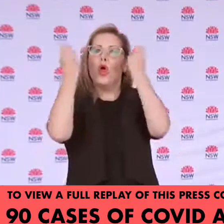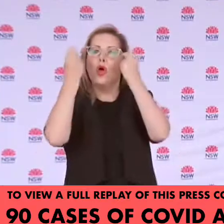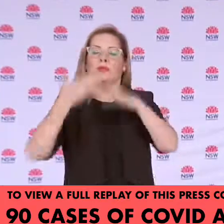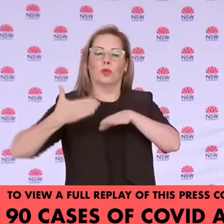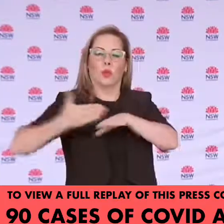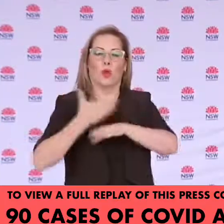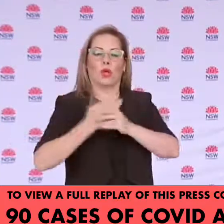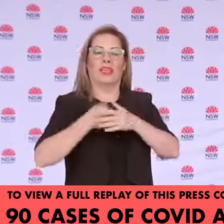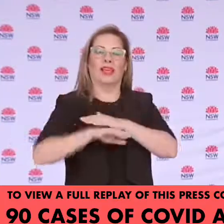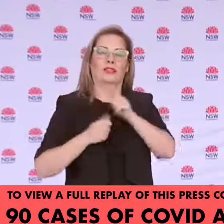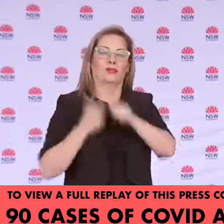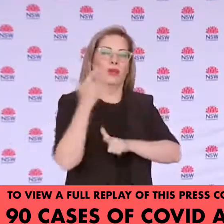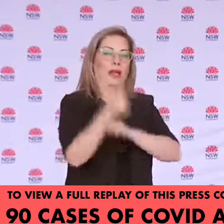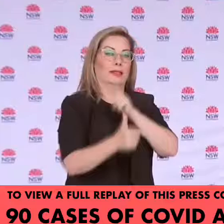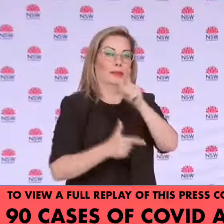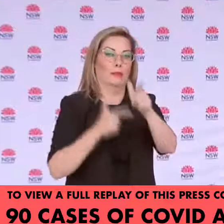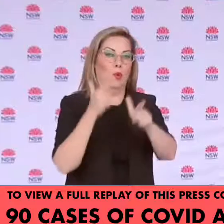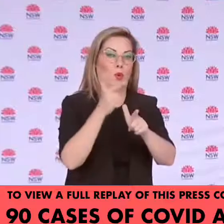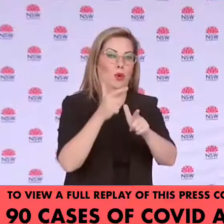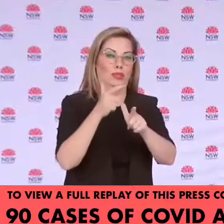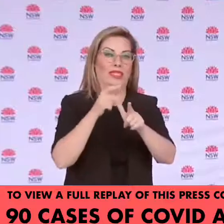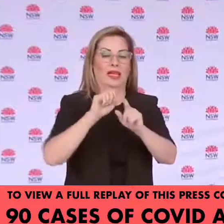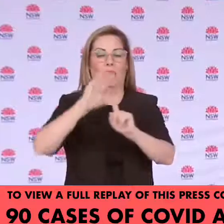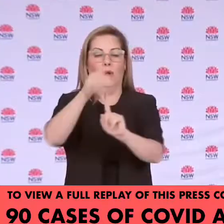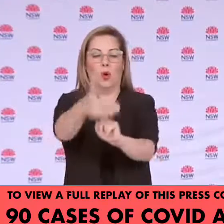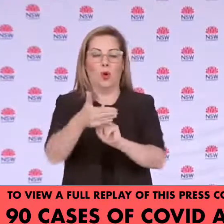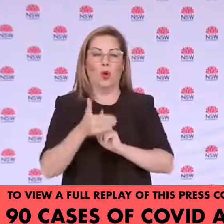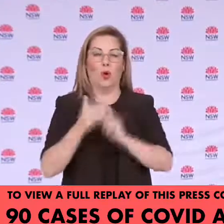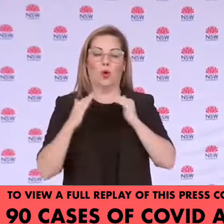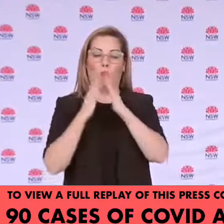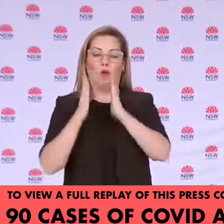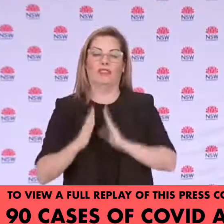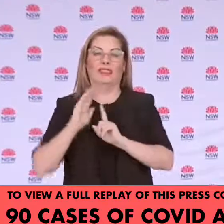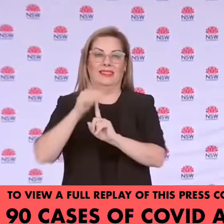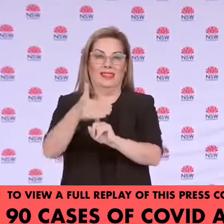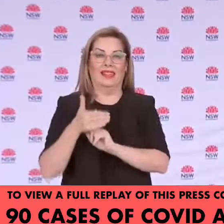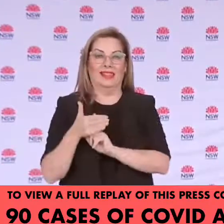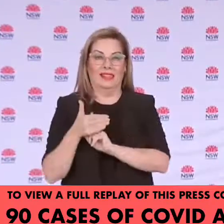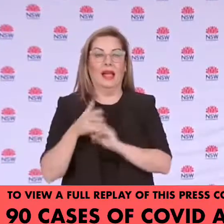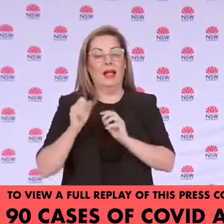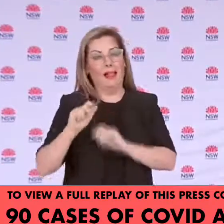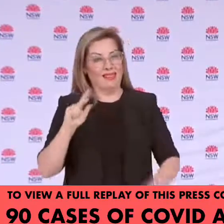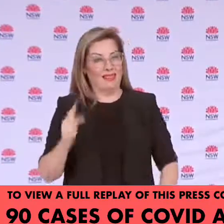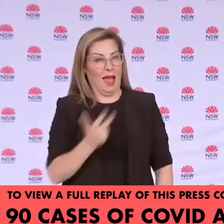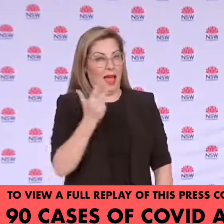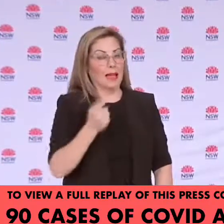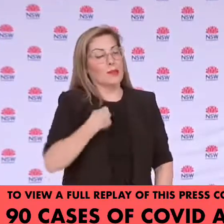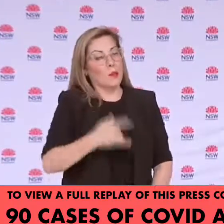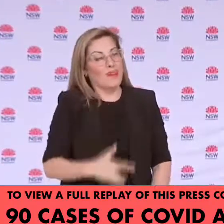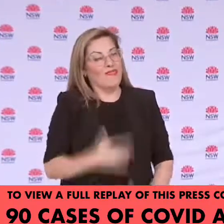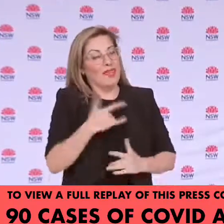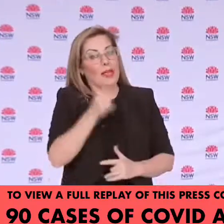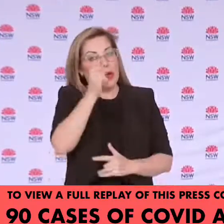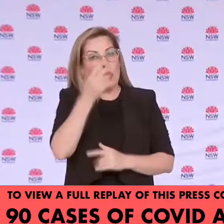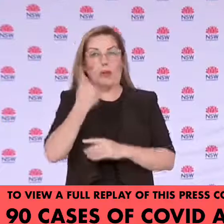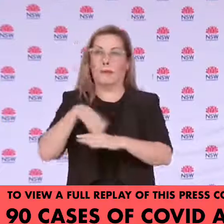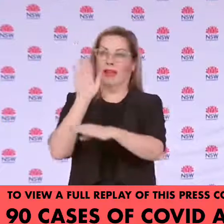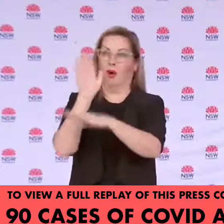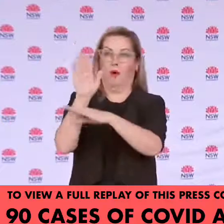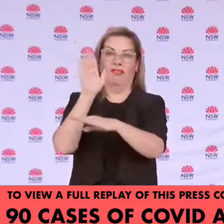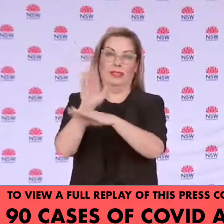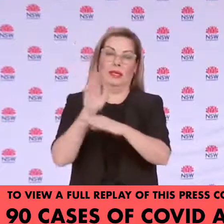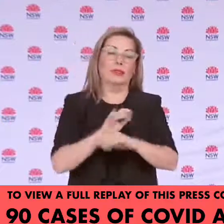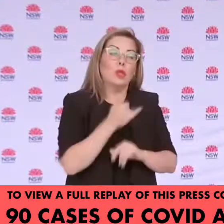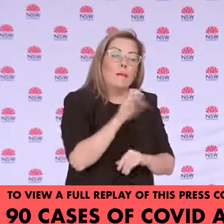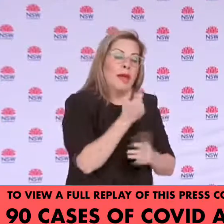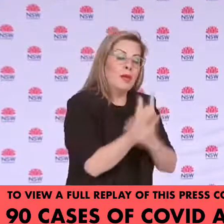Dr. Chant will provide any further information about that. So in fact, the 8th case could very much turn out to be an overseas acquired case, but Dr.